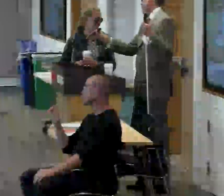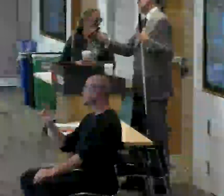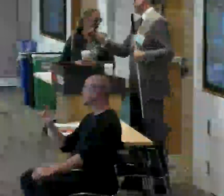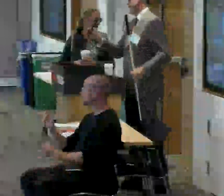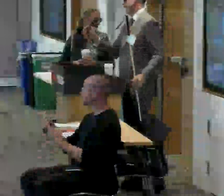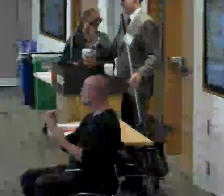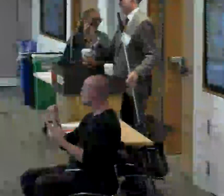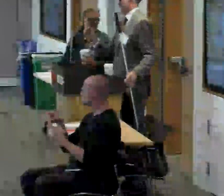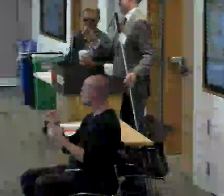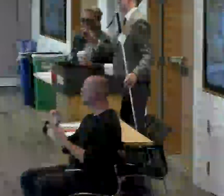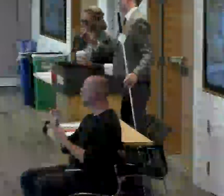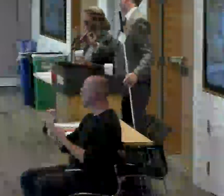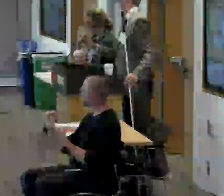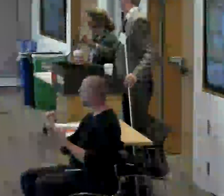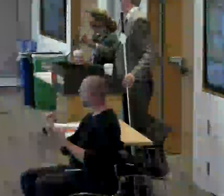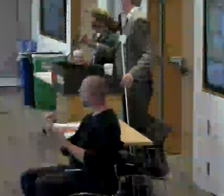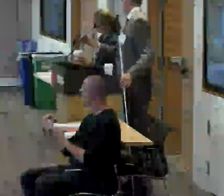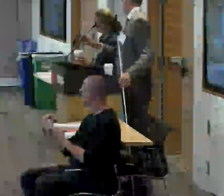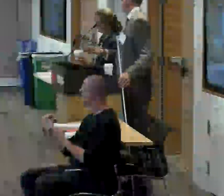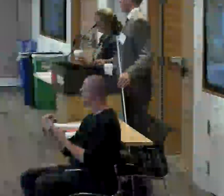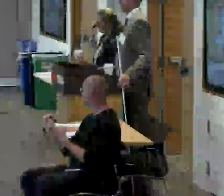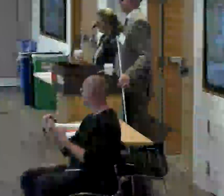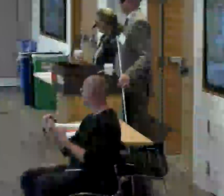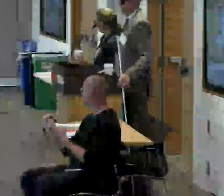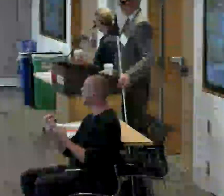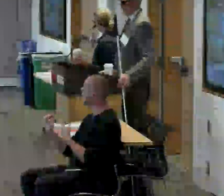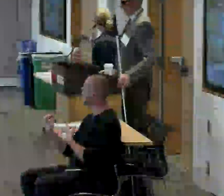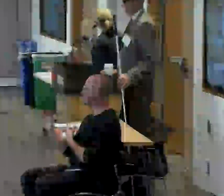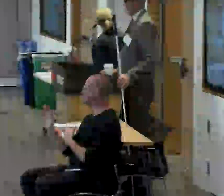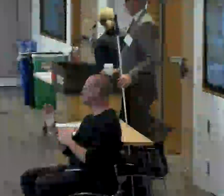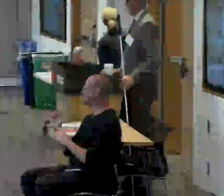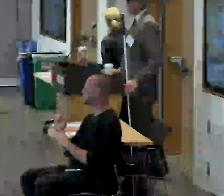He's probably been buzzing around. Give him 1 more minute.